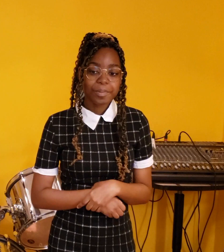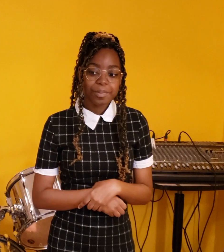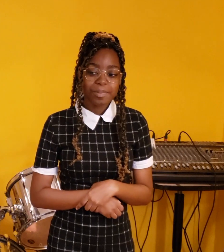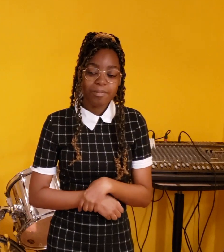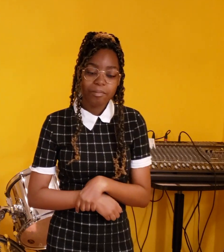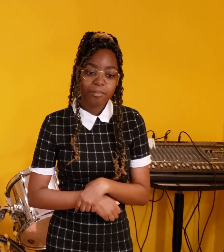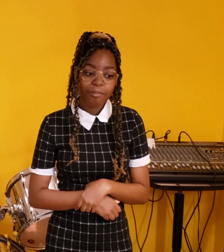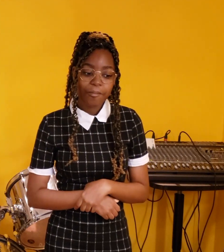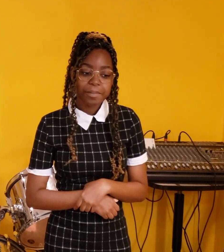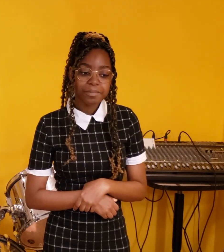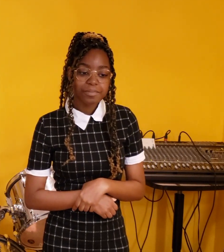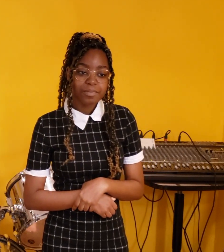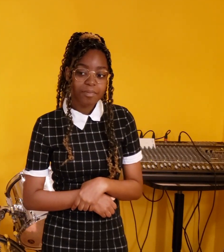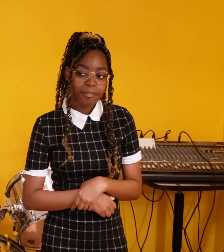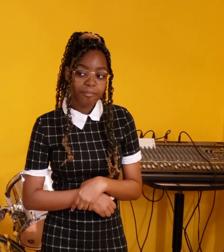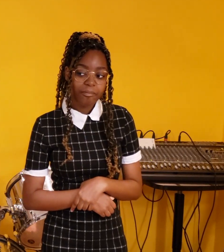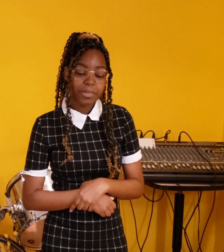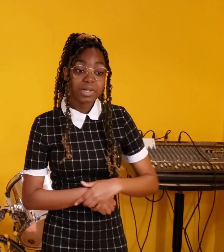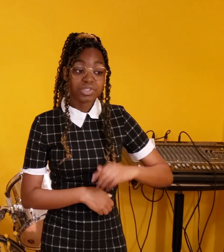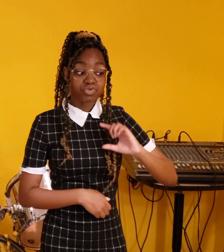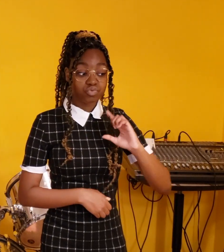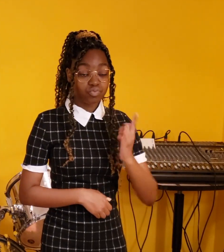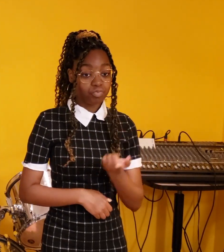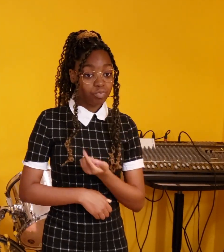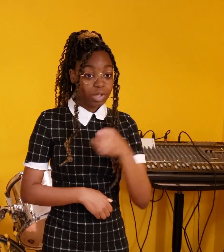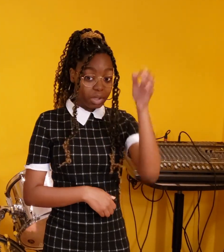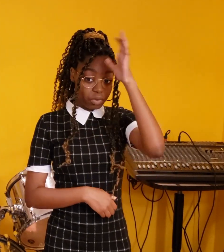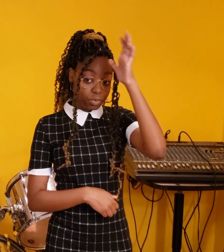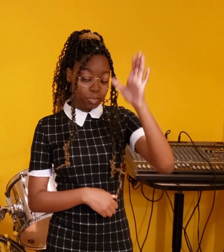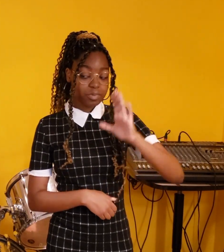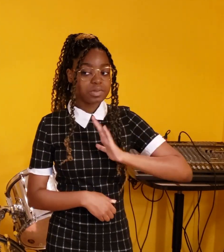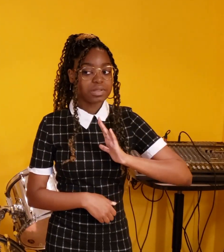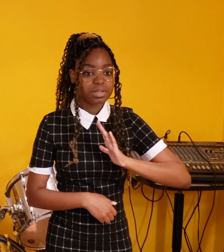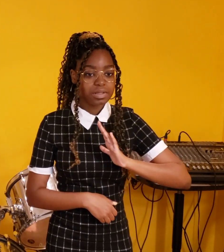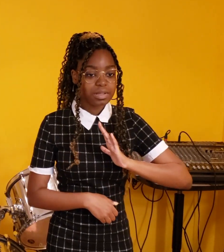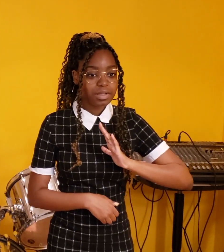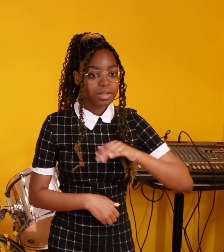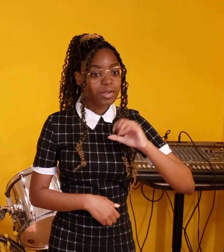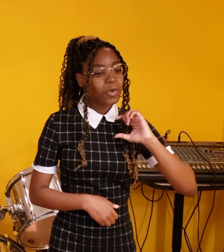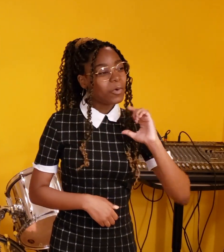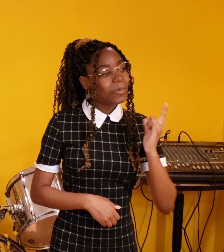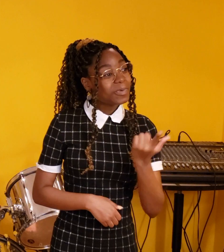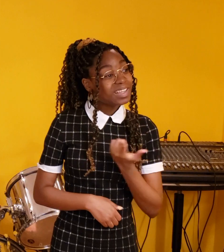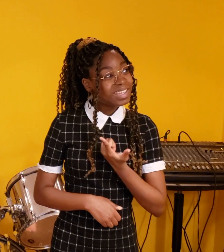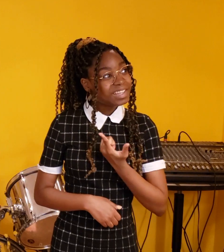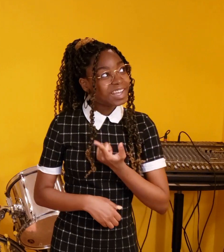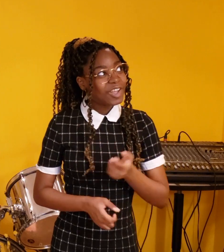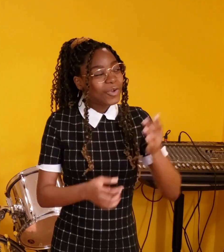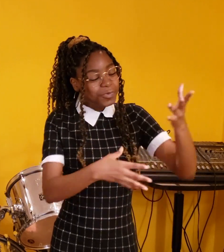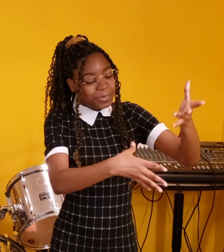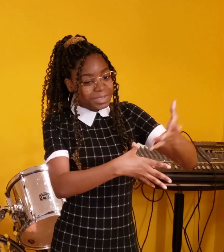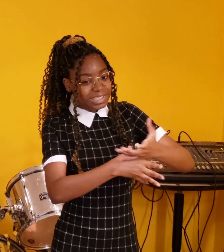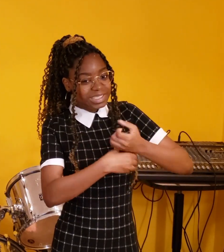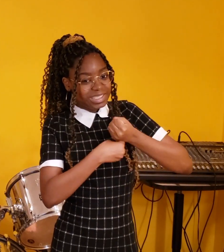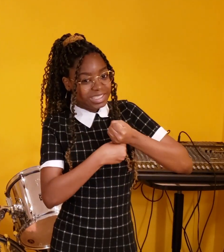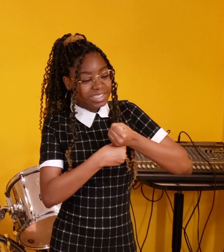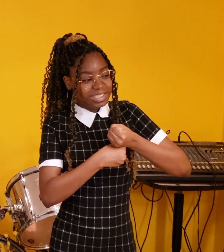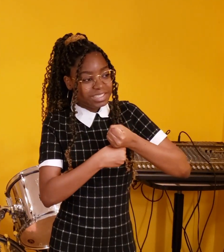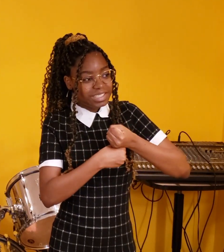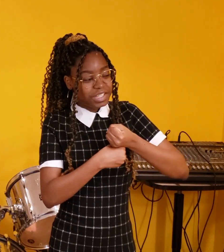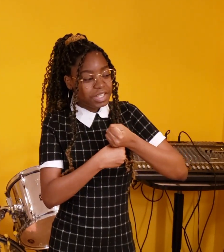So as you can see, we human beings, we are the recipients, we are the